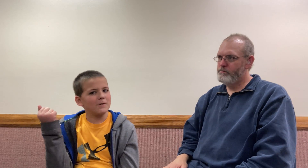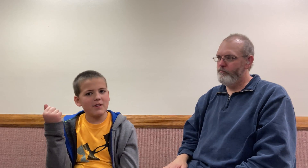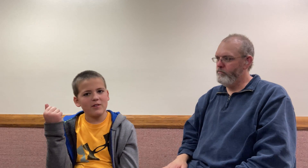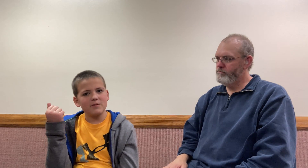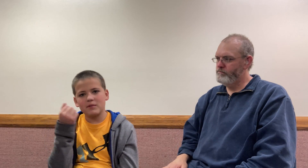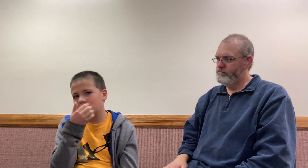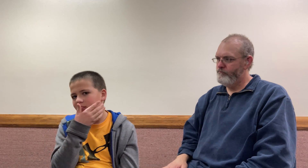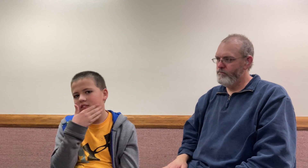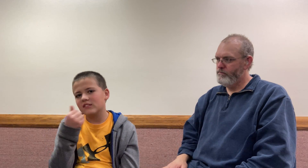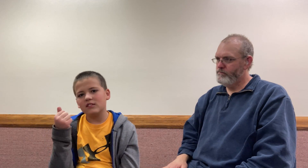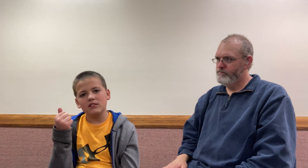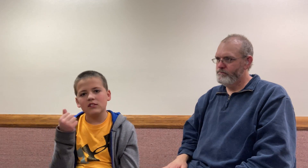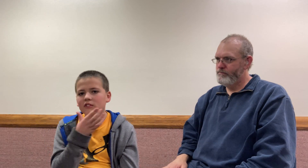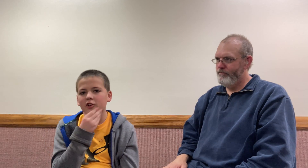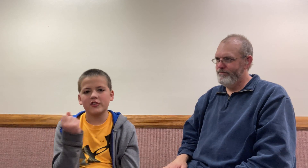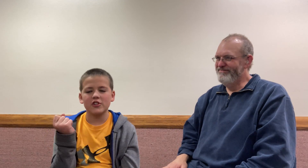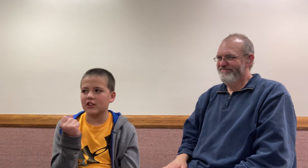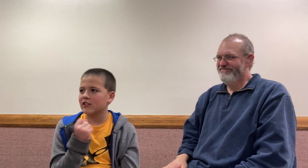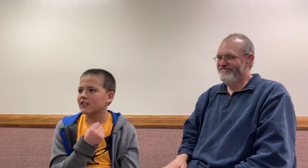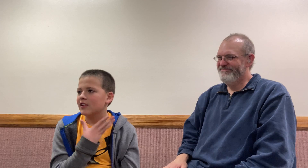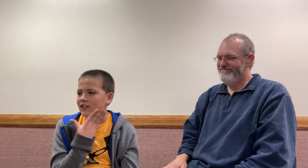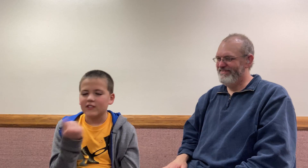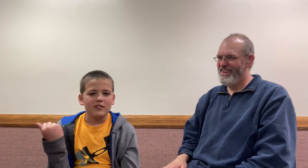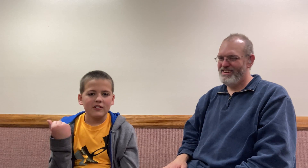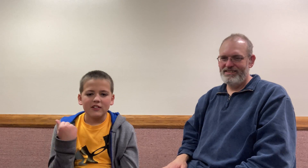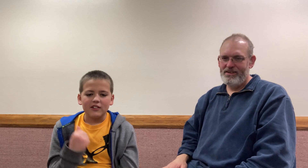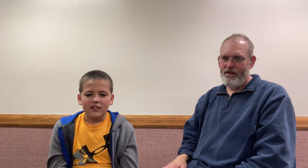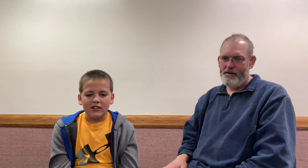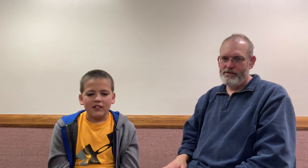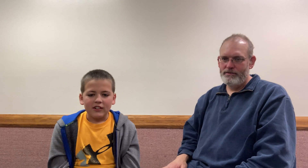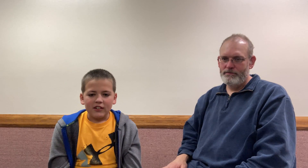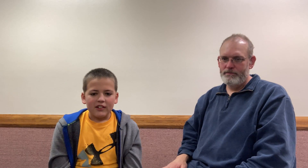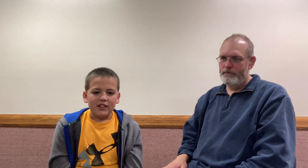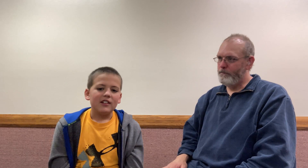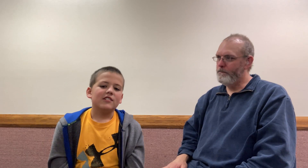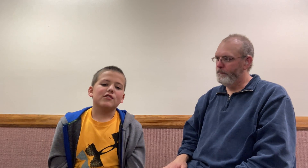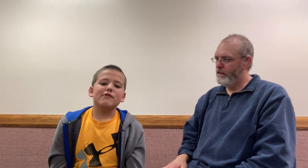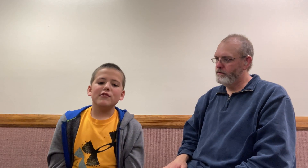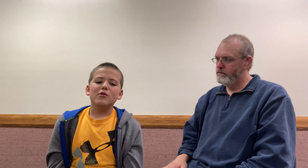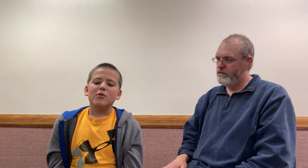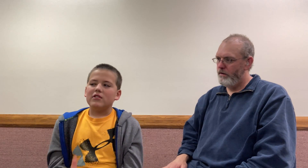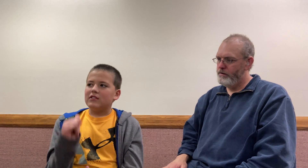mouth. But Across your chin. Yep. And then interview. interview is